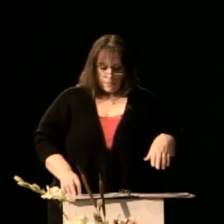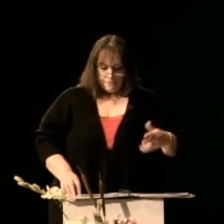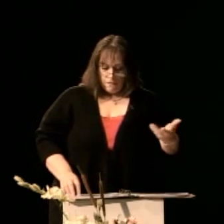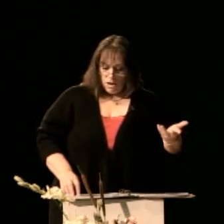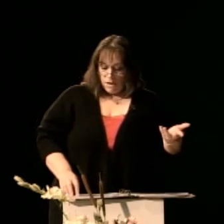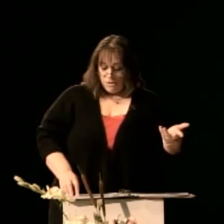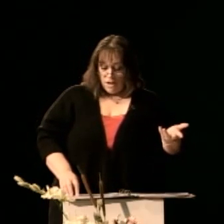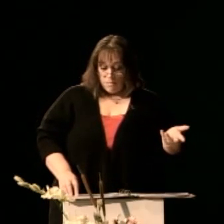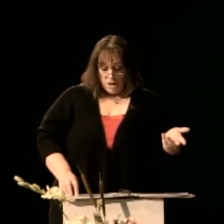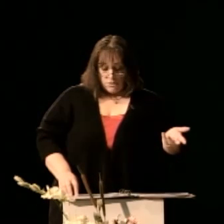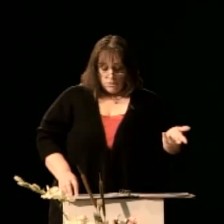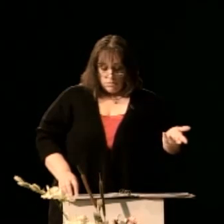If you have a medical,